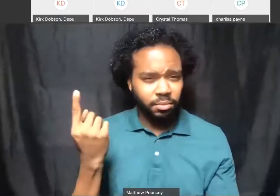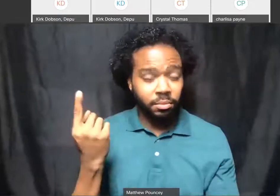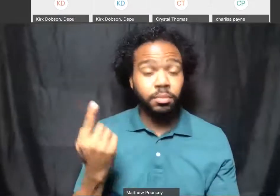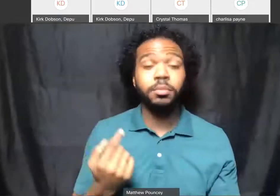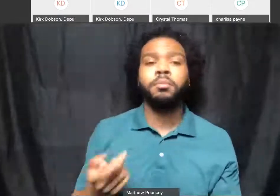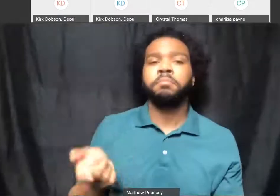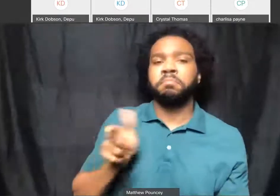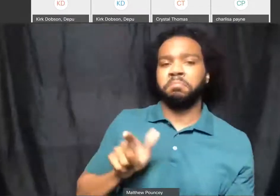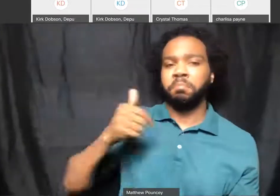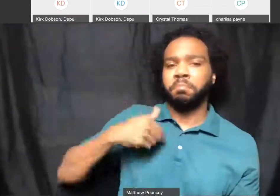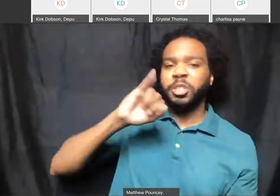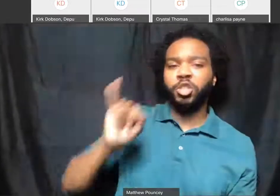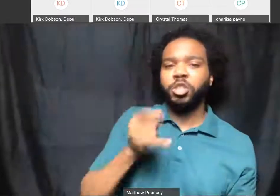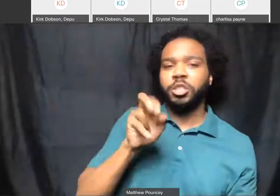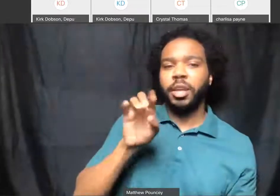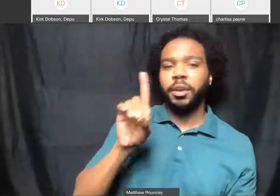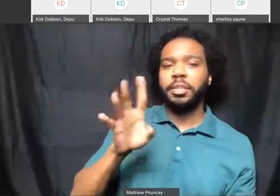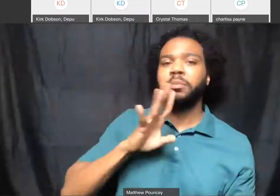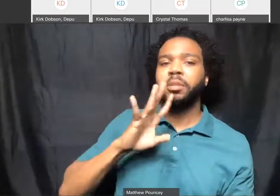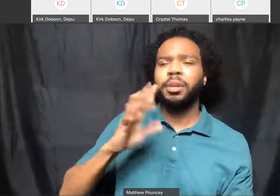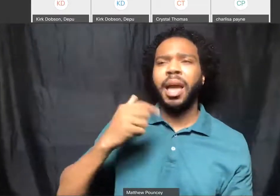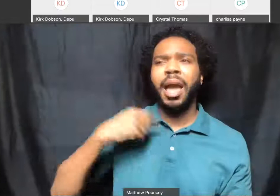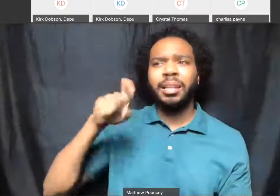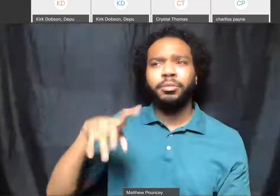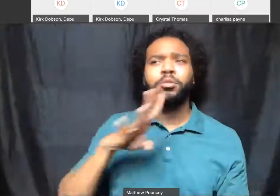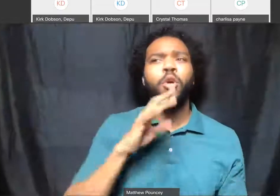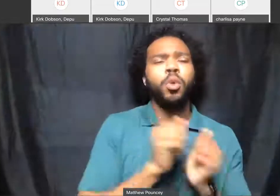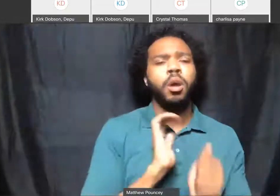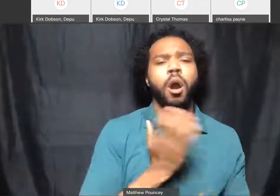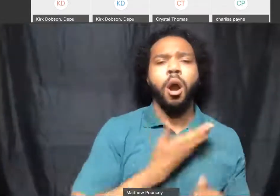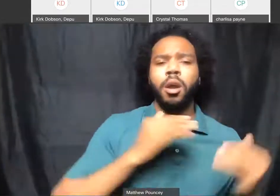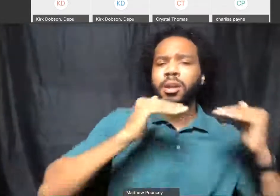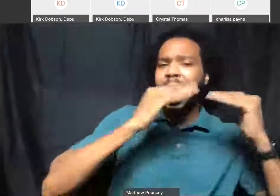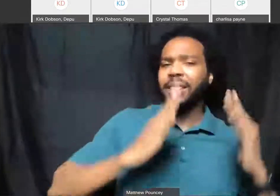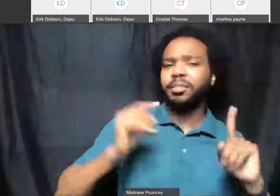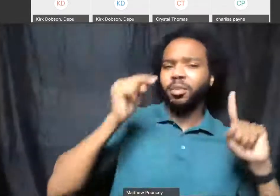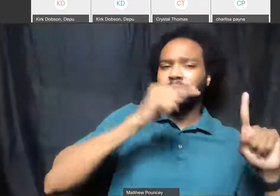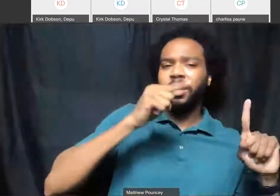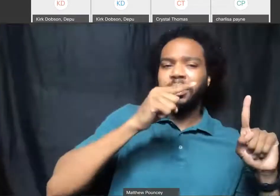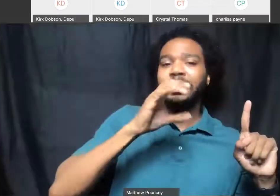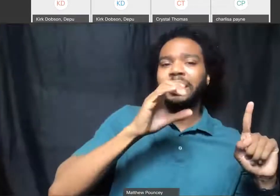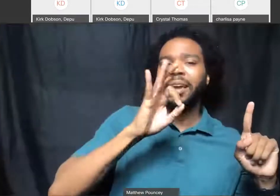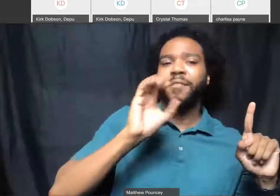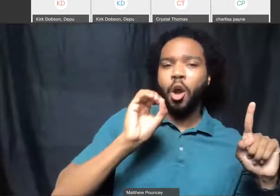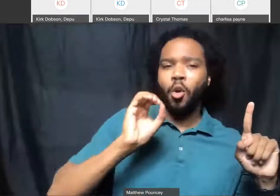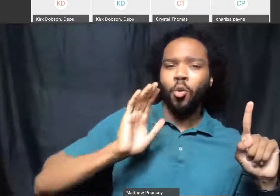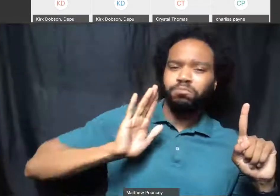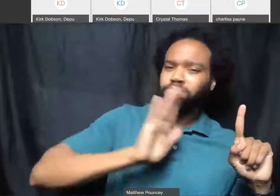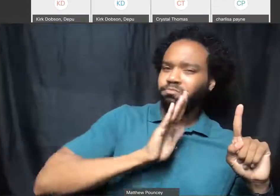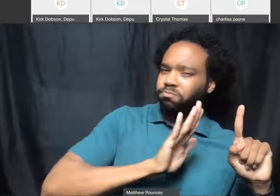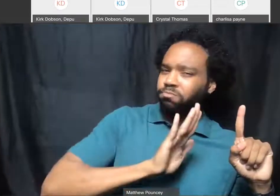Jared. I'll have to speak to our colleagues over at the Chief Financial Officer's